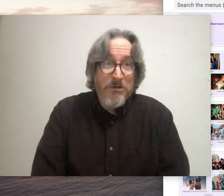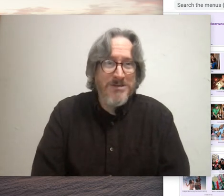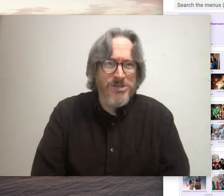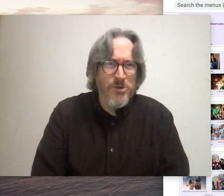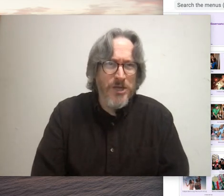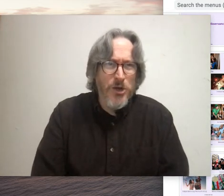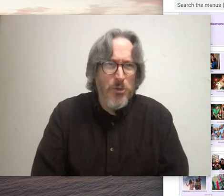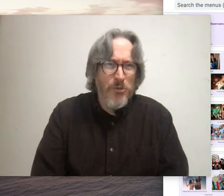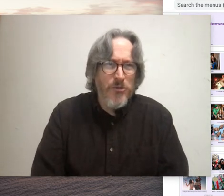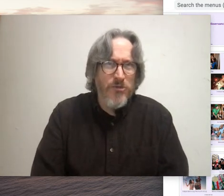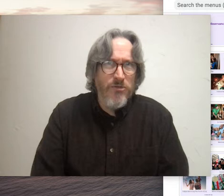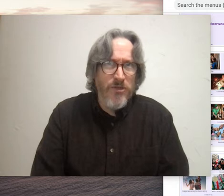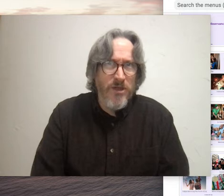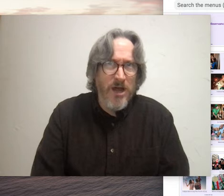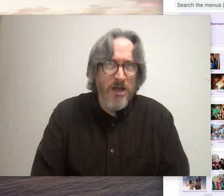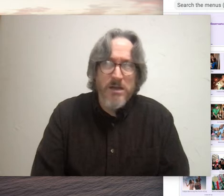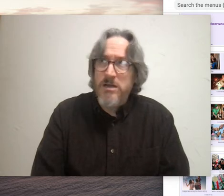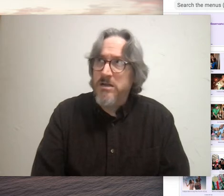There's also,